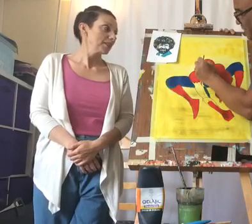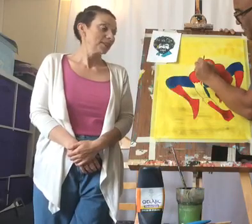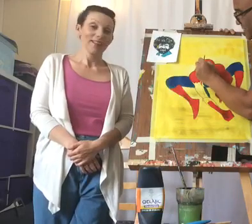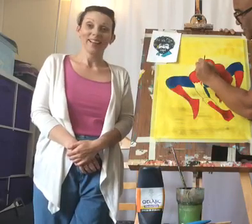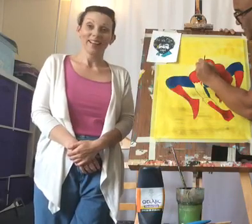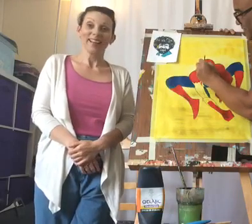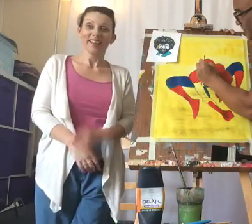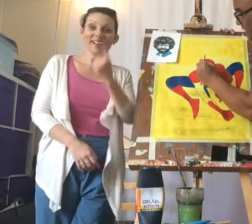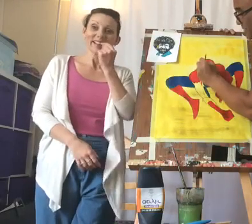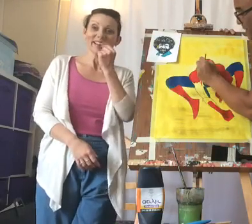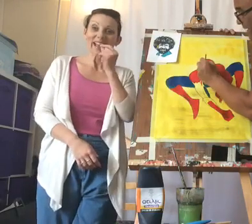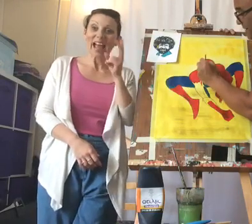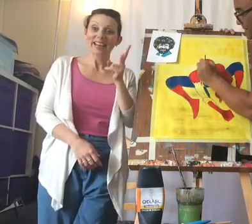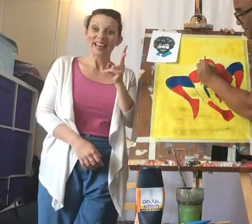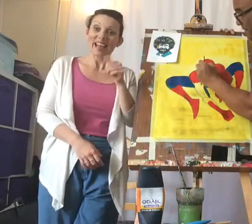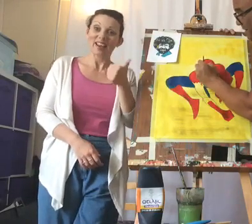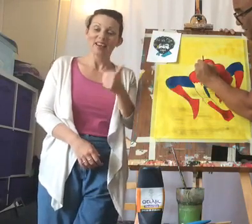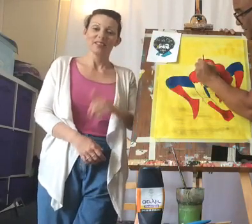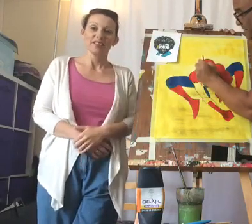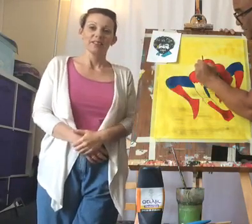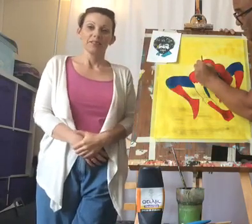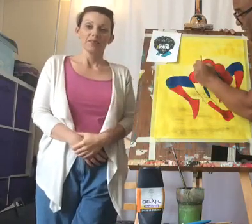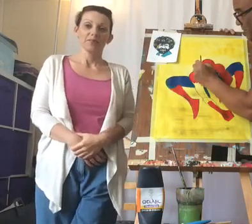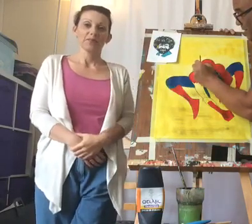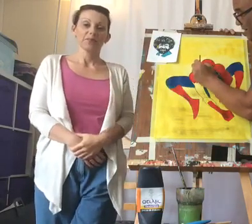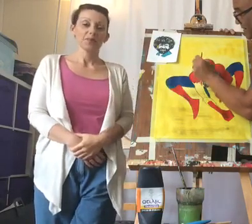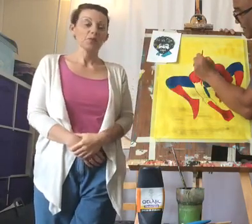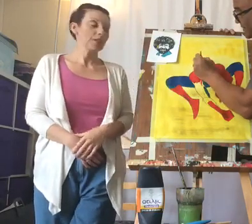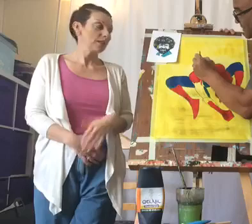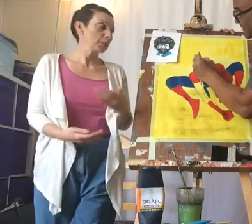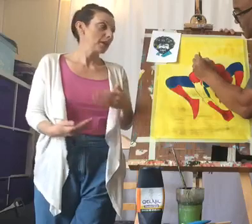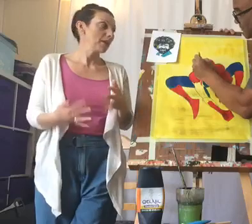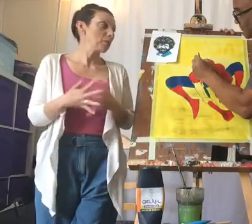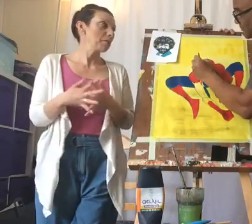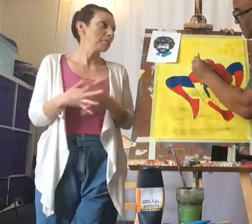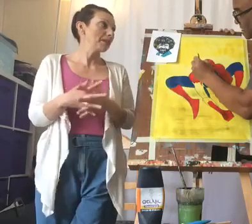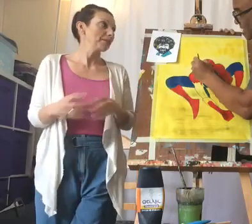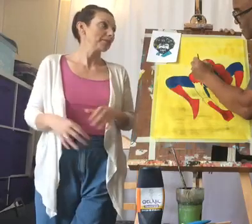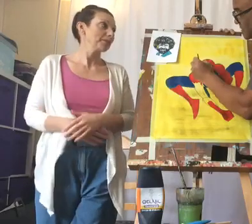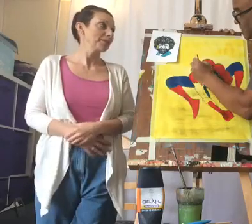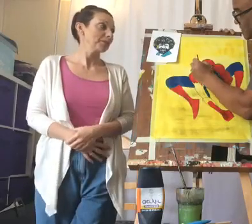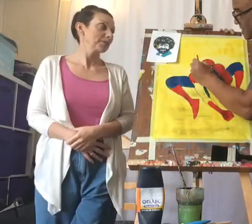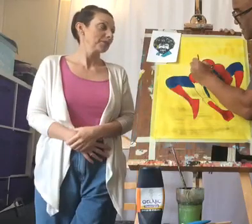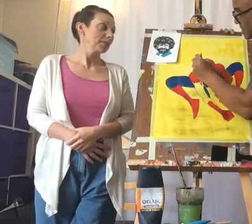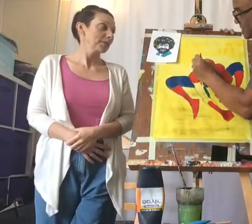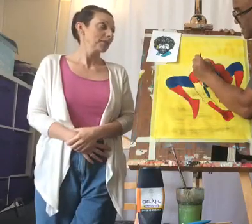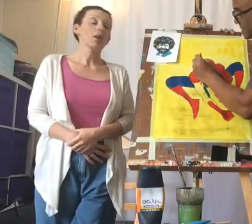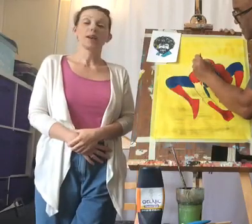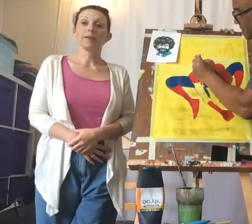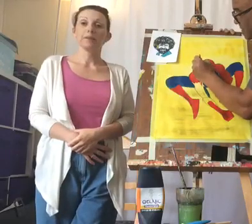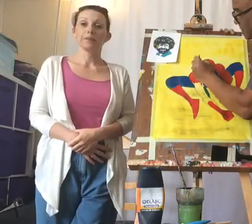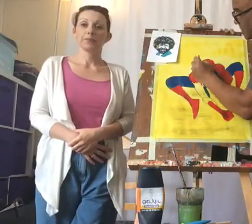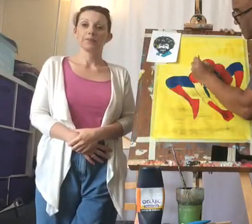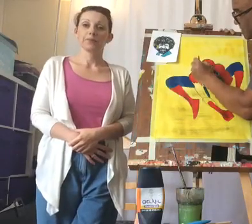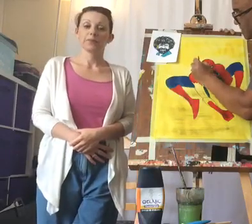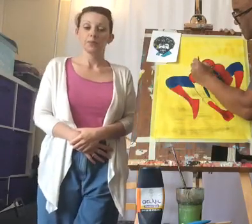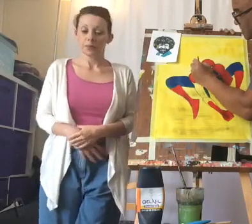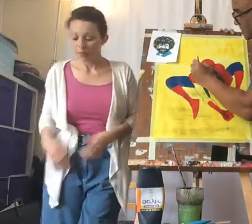minute when I explained about the web bit. Go on then, explain about the web bit. No, because I've got to do this first because that's where Okay. I work